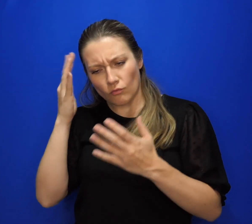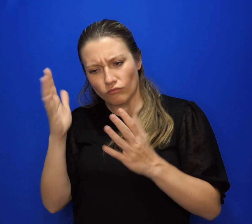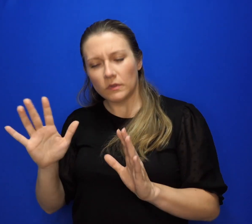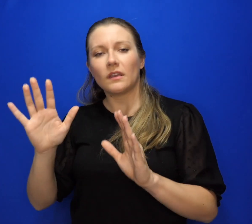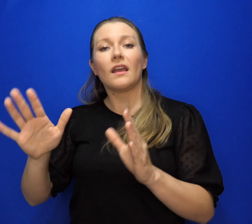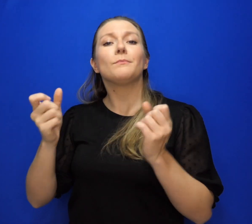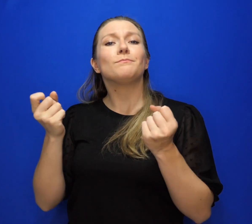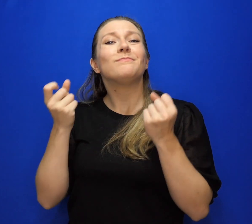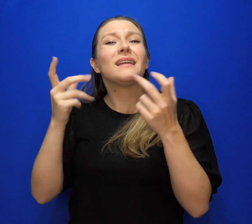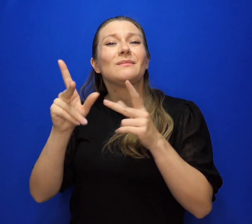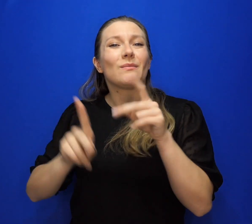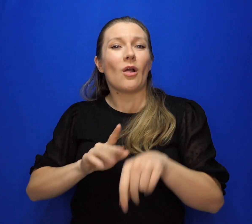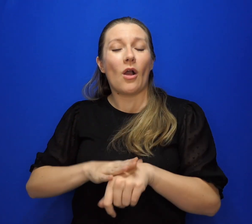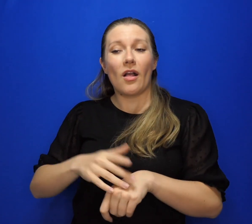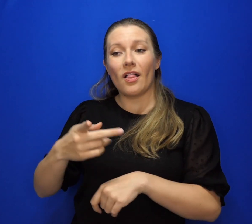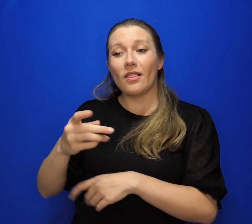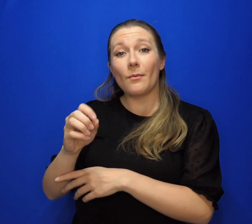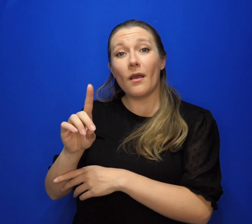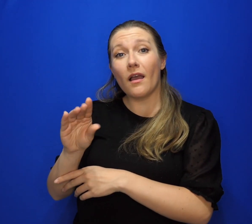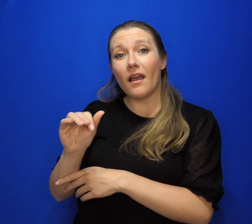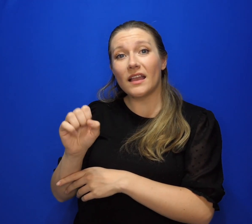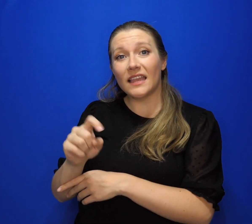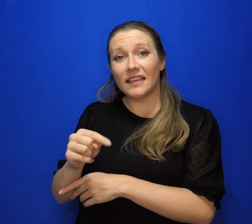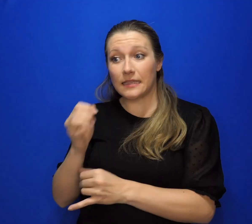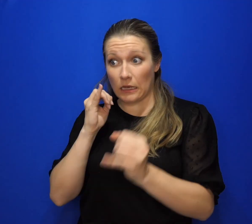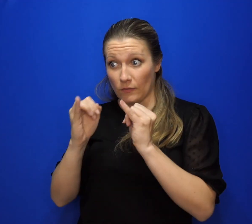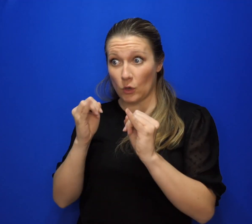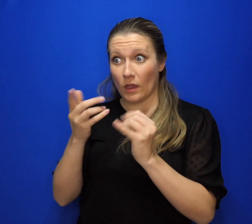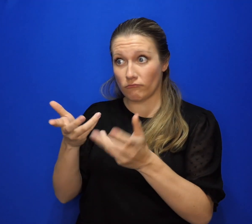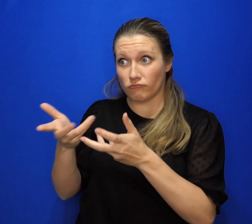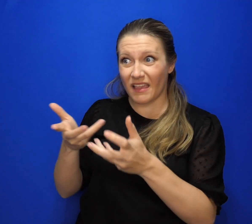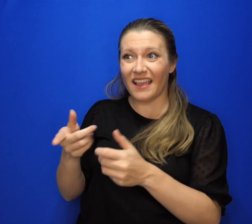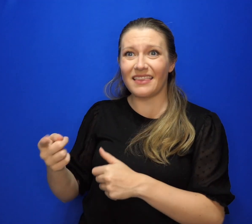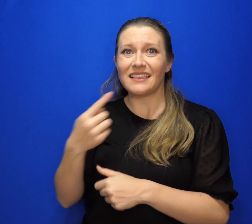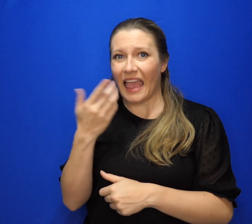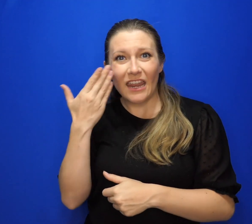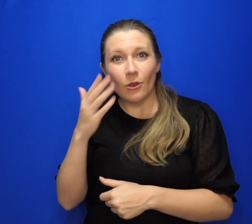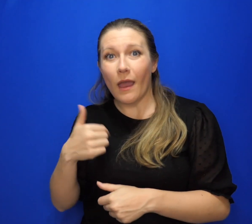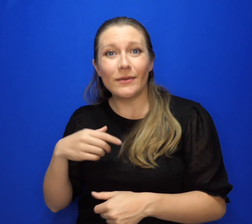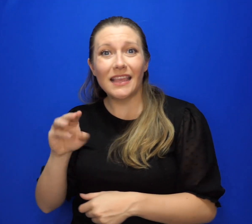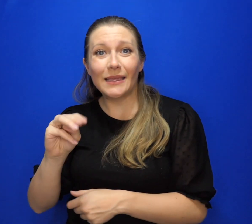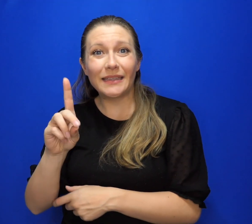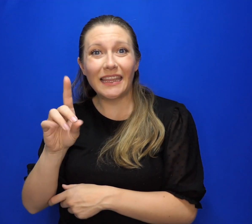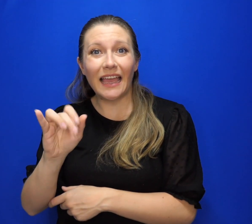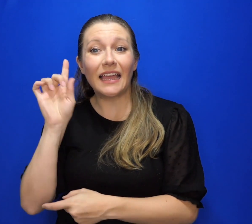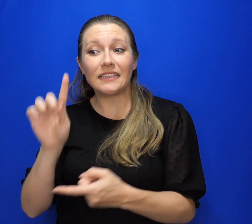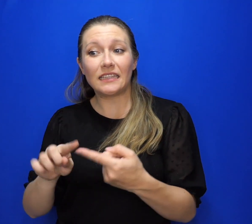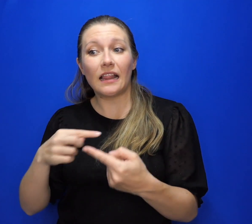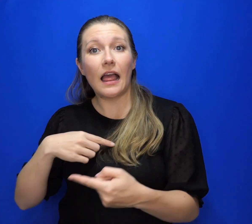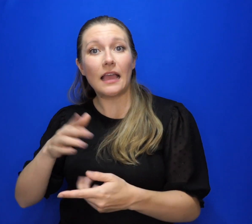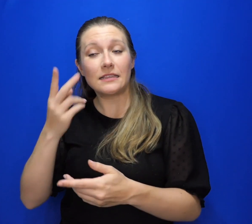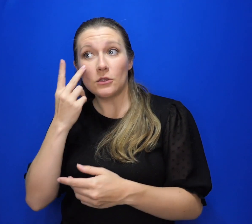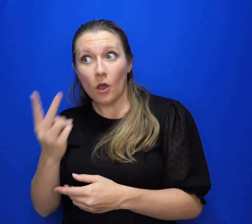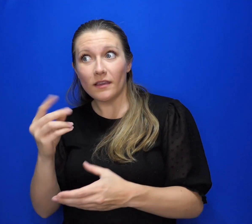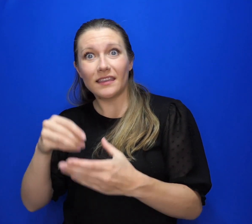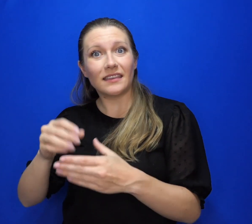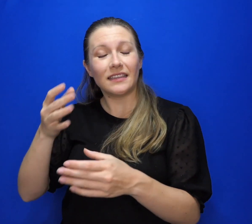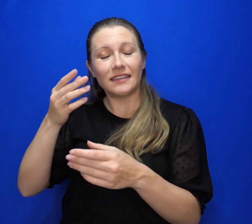say things like, I didn't know I was MDI until I heard Defining Diabetes. Like, I knew I gave myself shots. I didn't know anybody called it